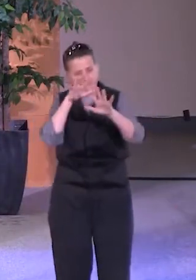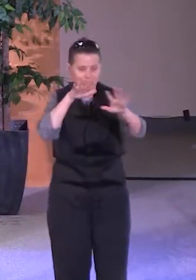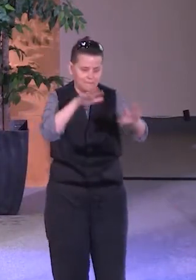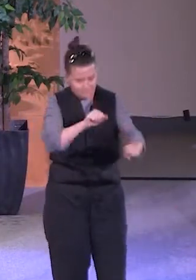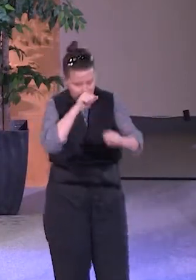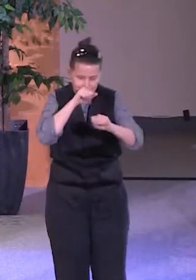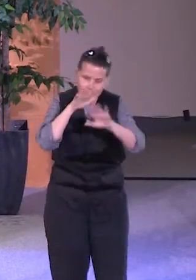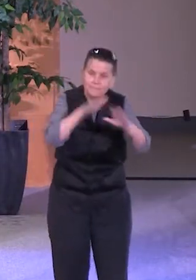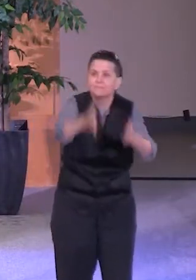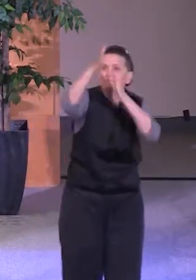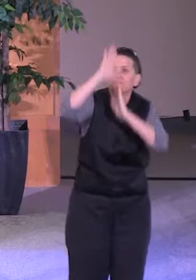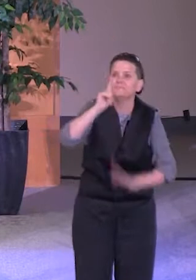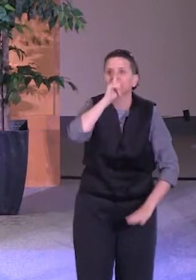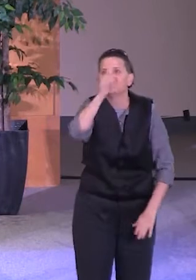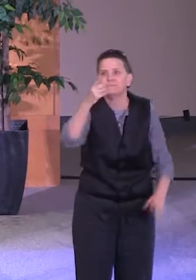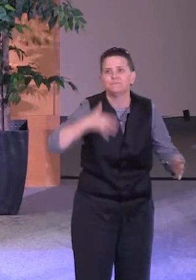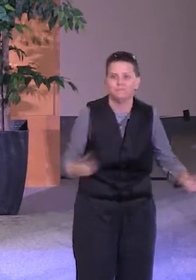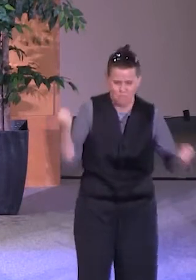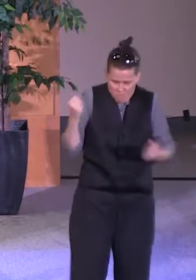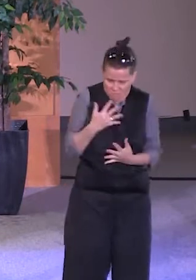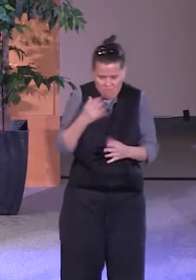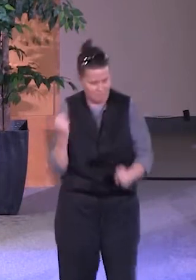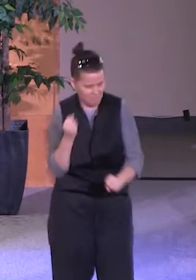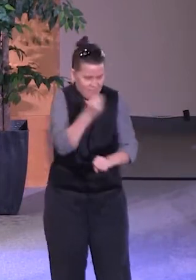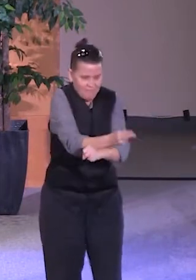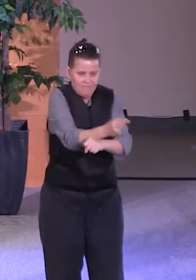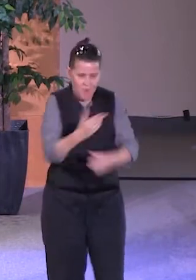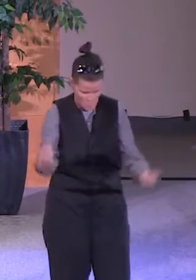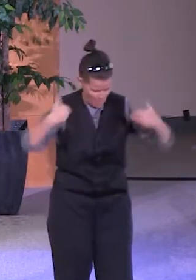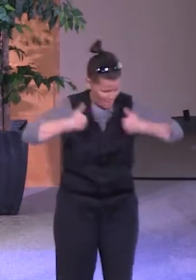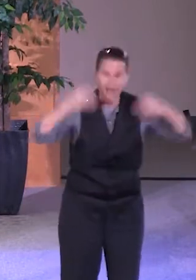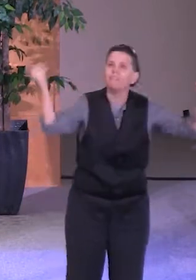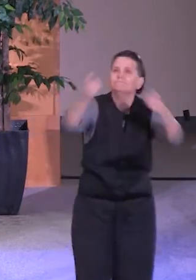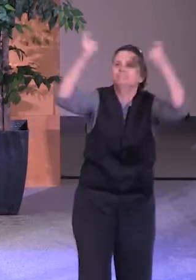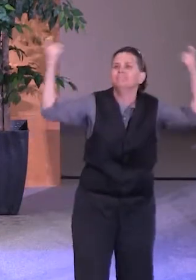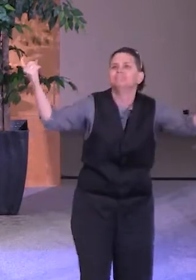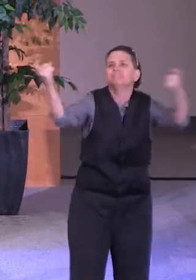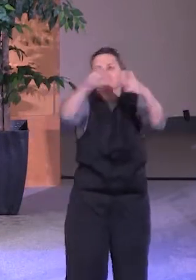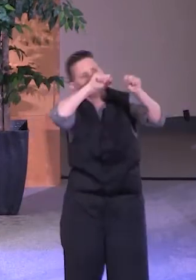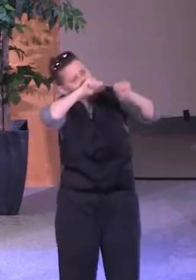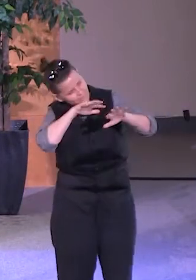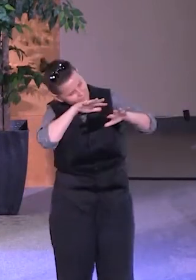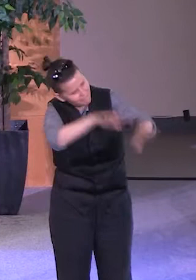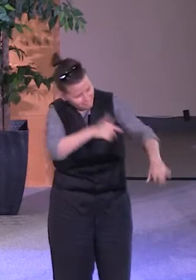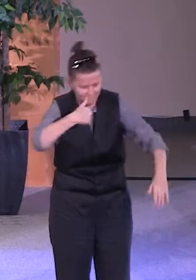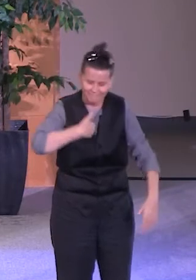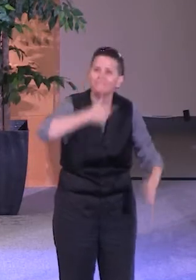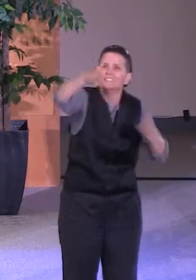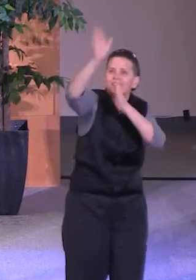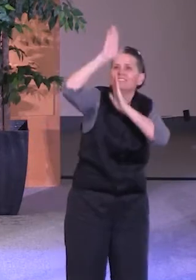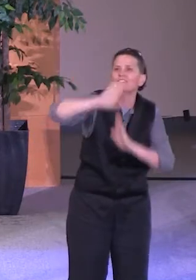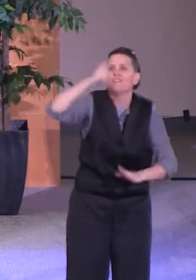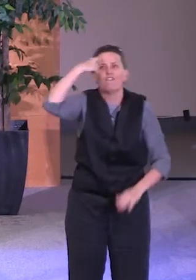bless me, God, indeed. Fear has been defeated, we have a victory. Bless me, God, not just for